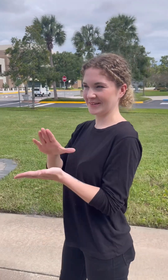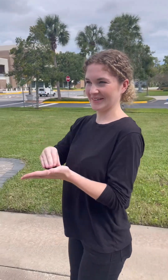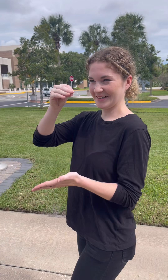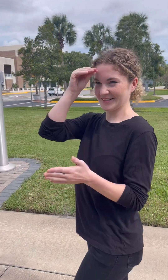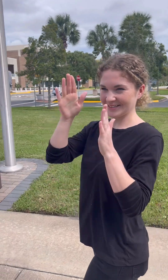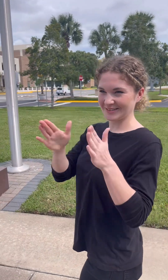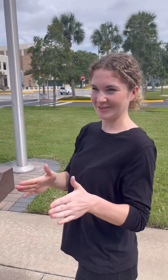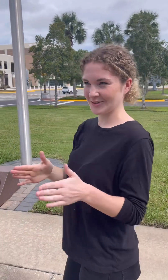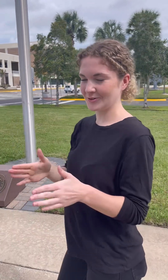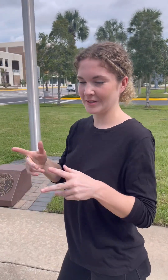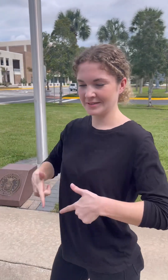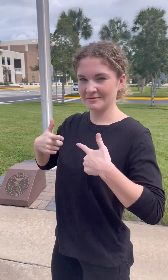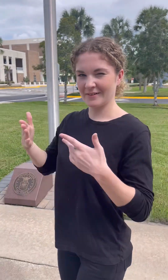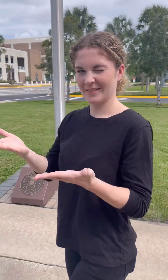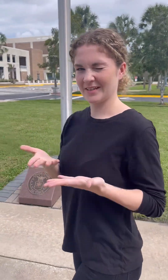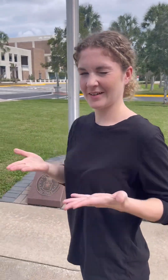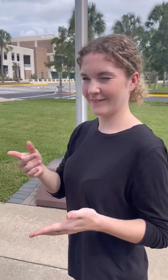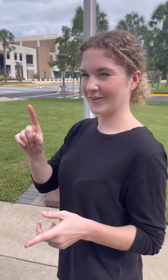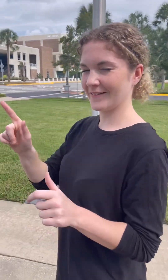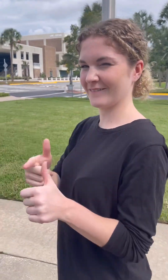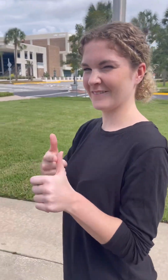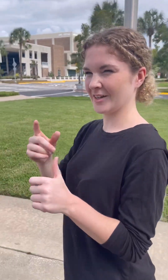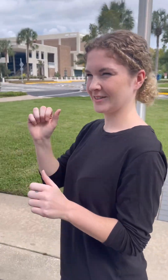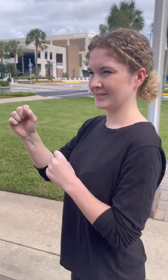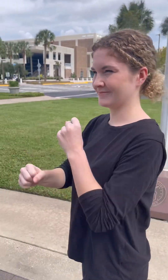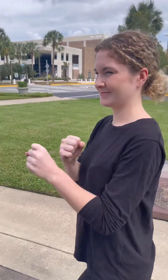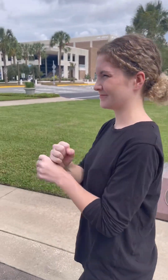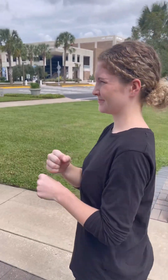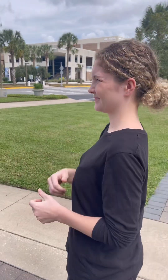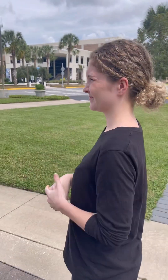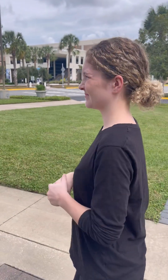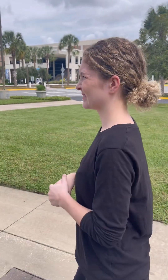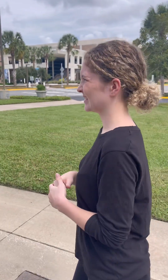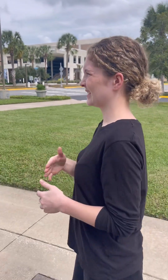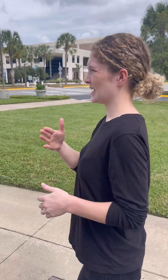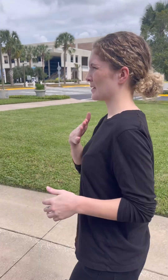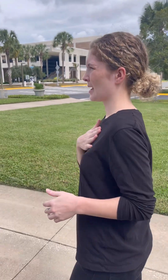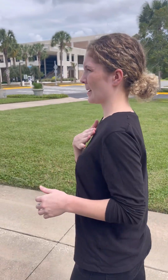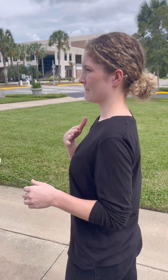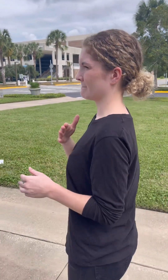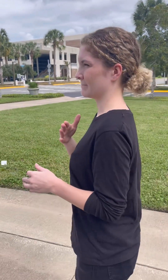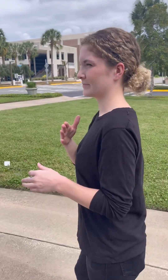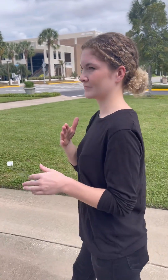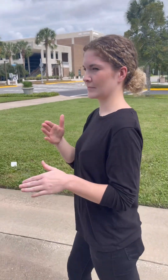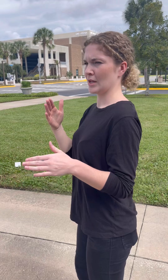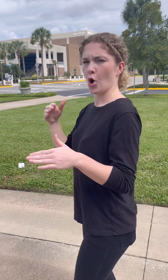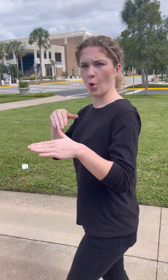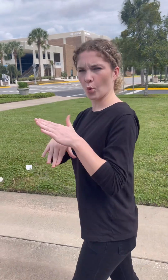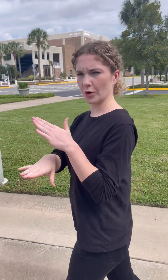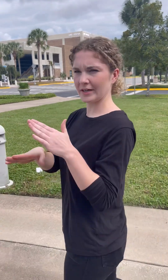Soccer, I mentioned that 2-day overnight orientation, so I'm an orientation leader helping to facilitate that.